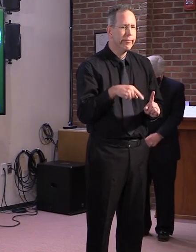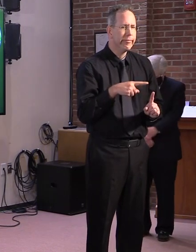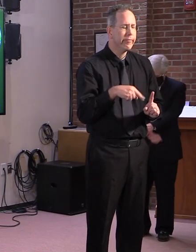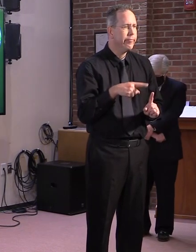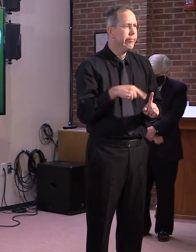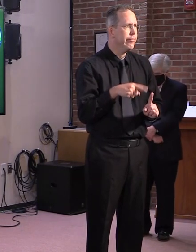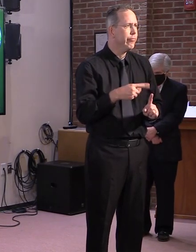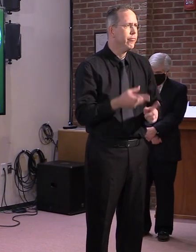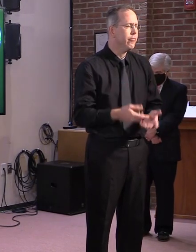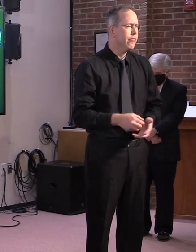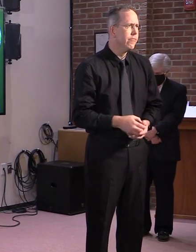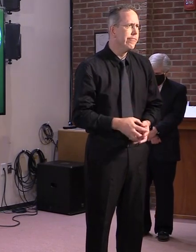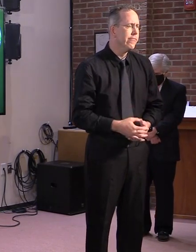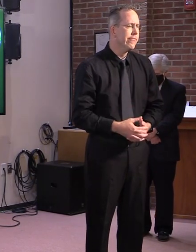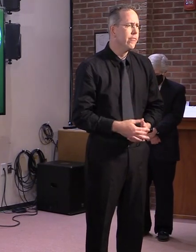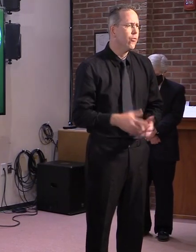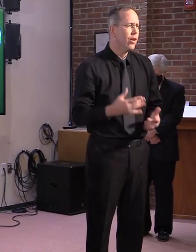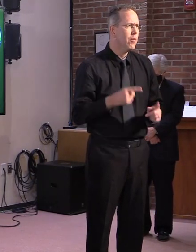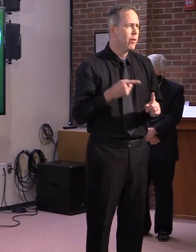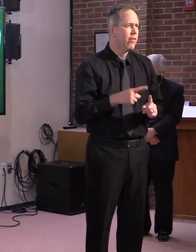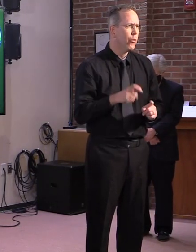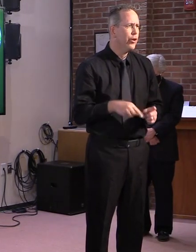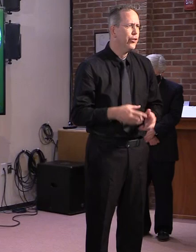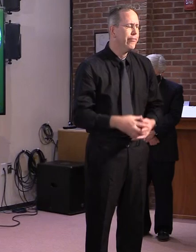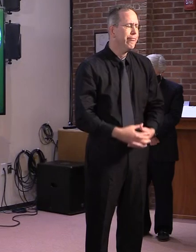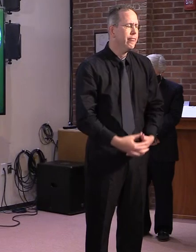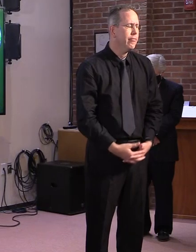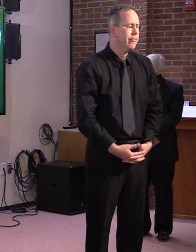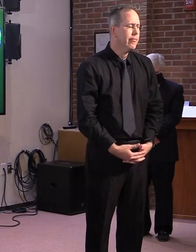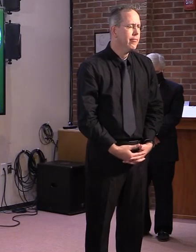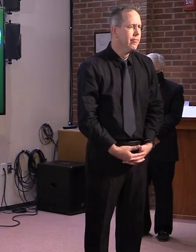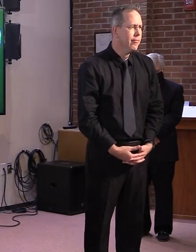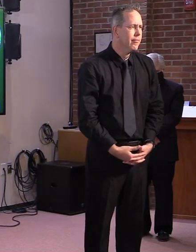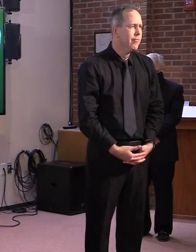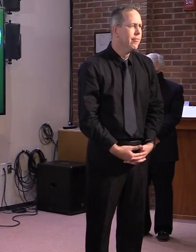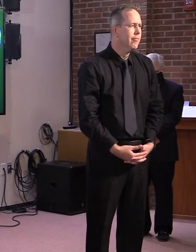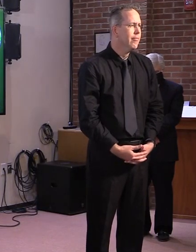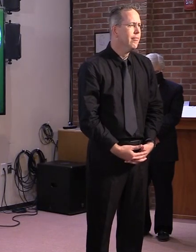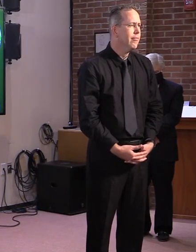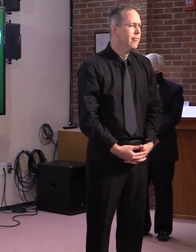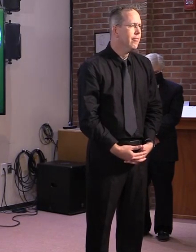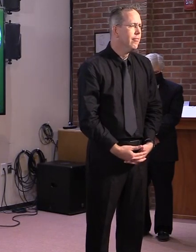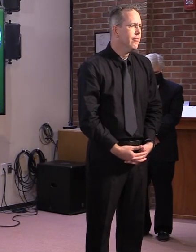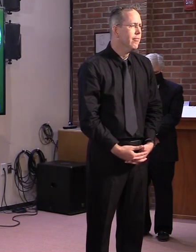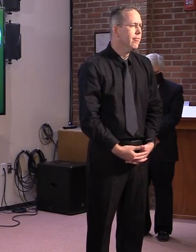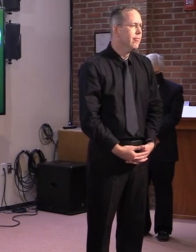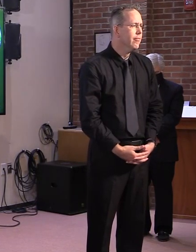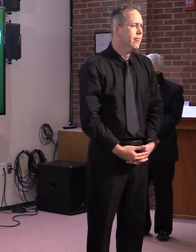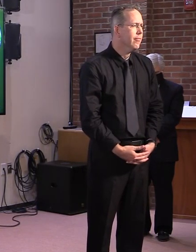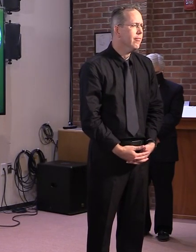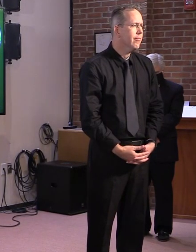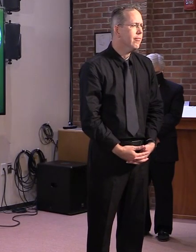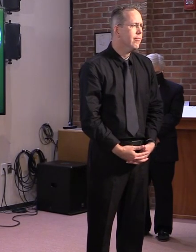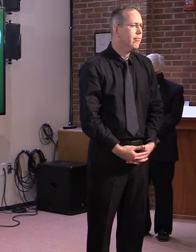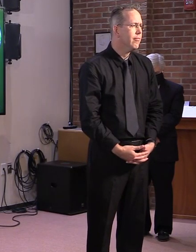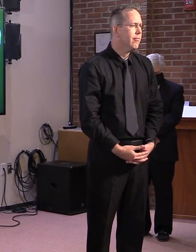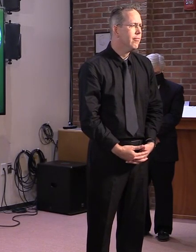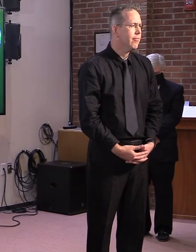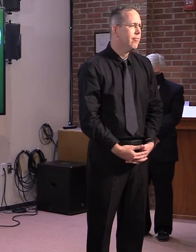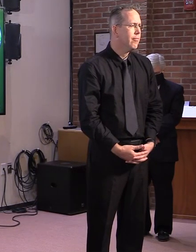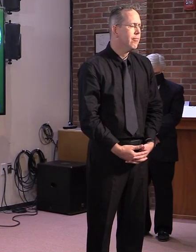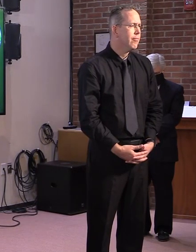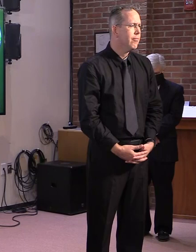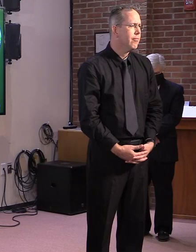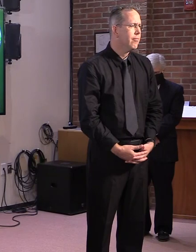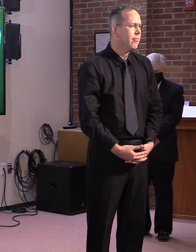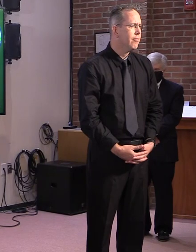better persuade people to do it? And I don't know if there'd be an incentive. I mean,